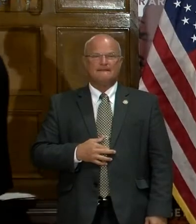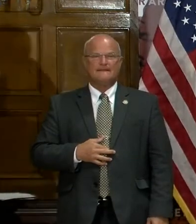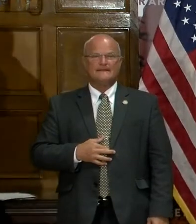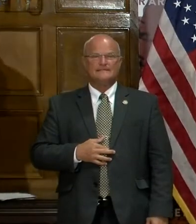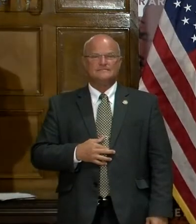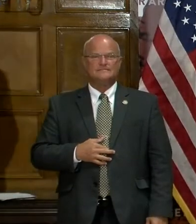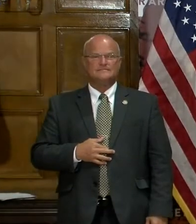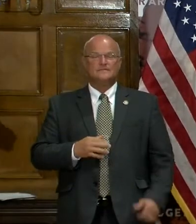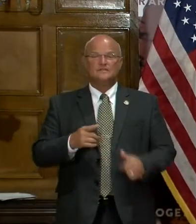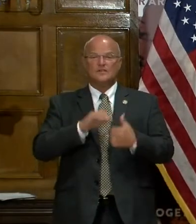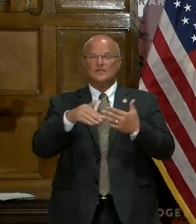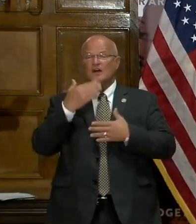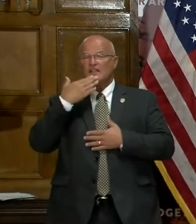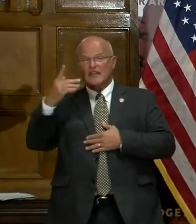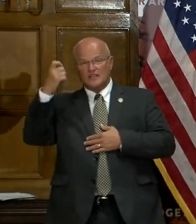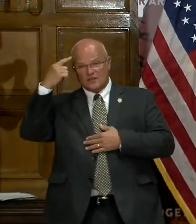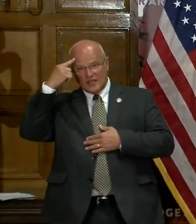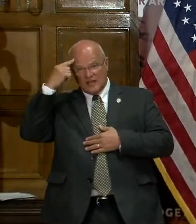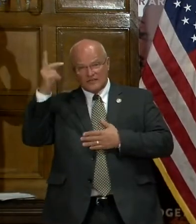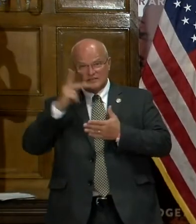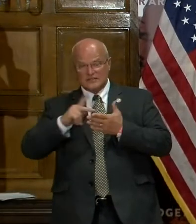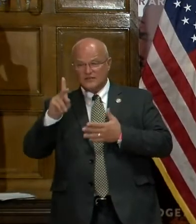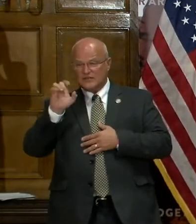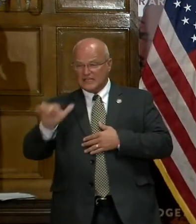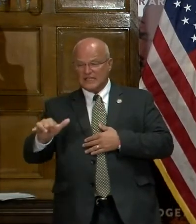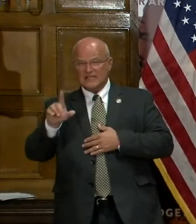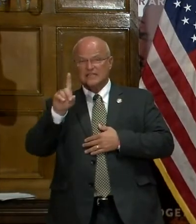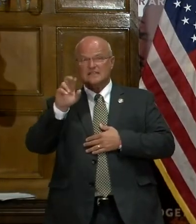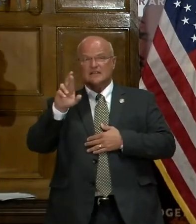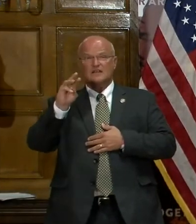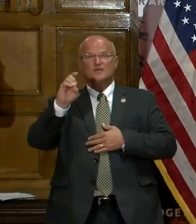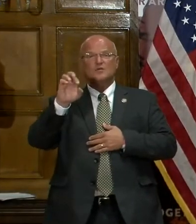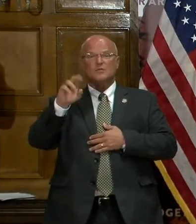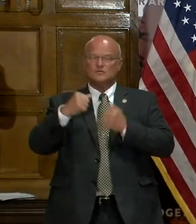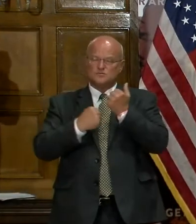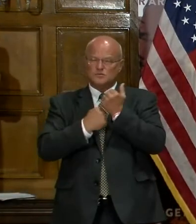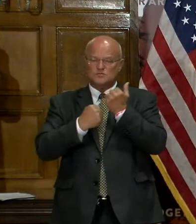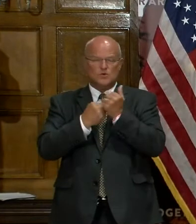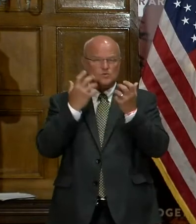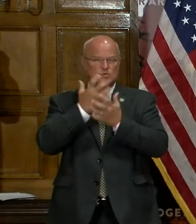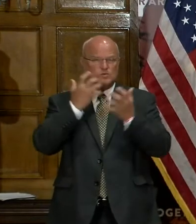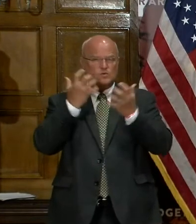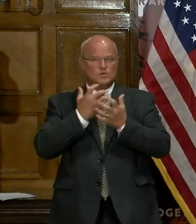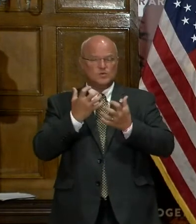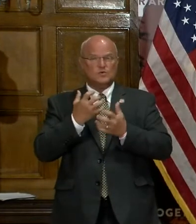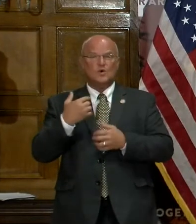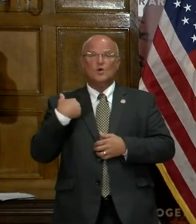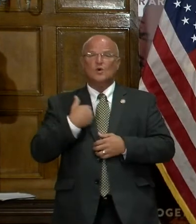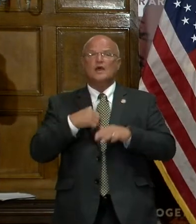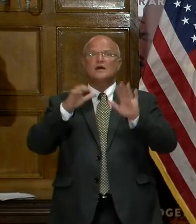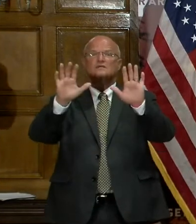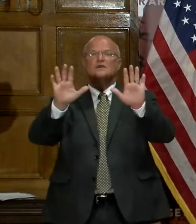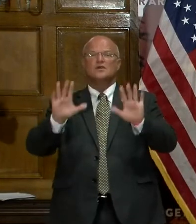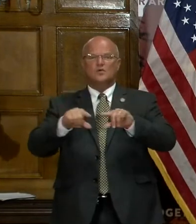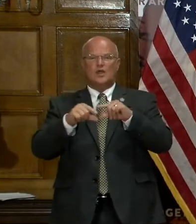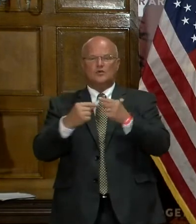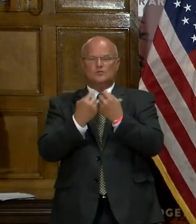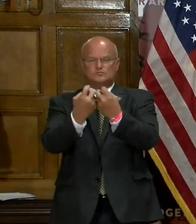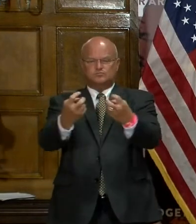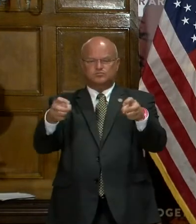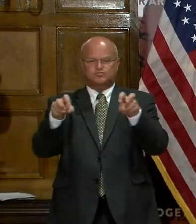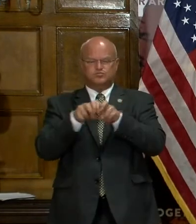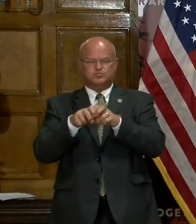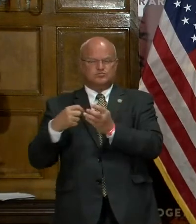Well, first of all, thank you, Governor and Secretary Key and Dr. Romero, for y'all's support. And just like he said, we have a great group that we work with